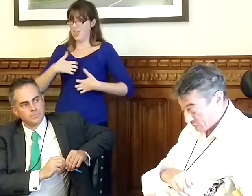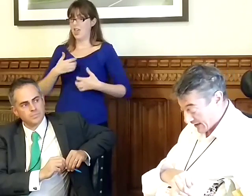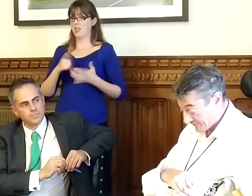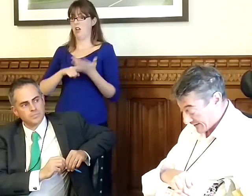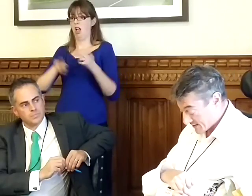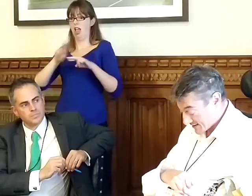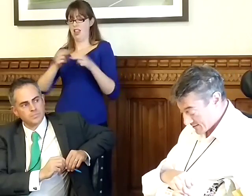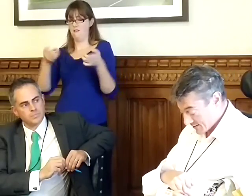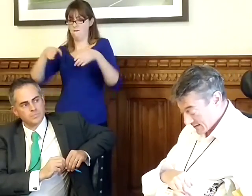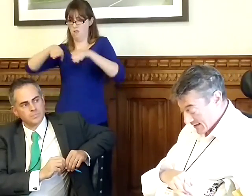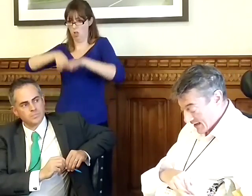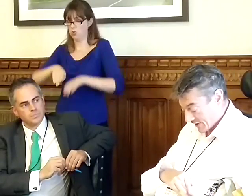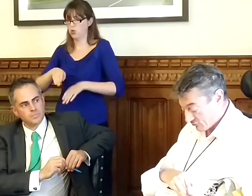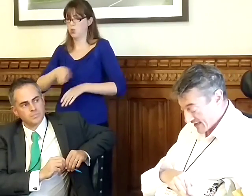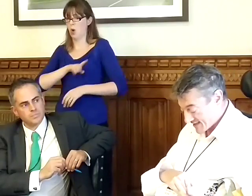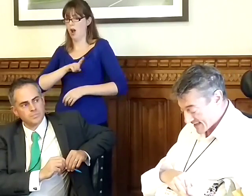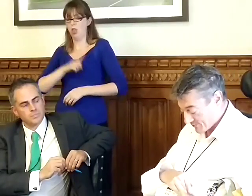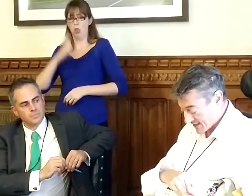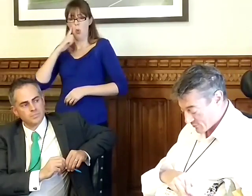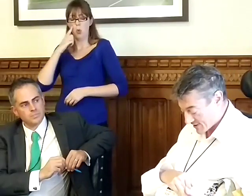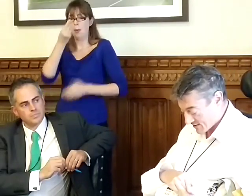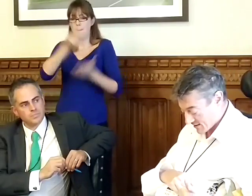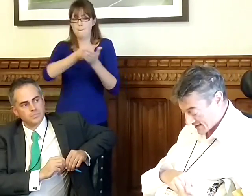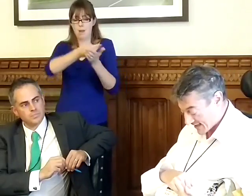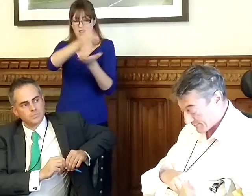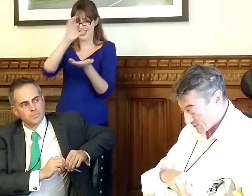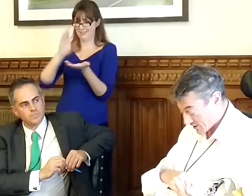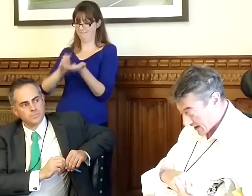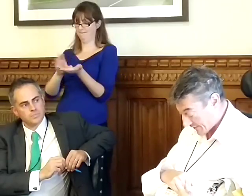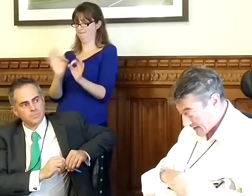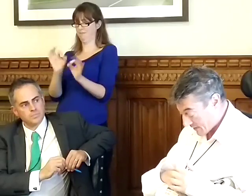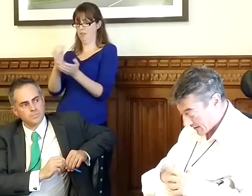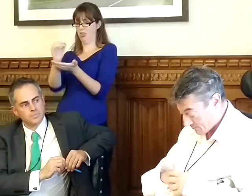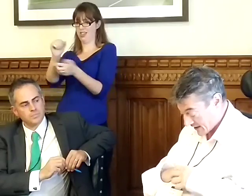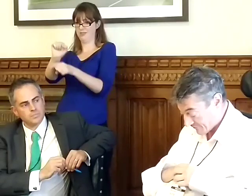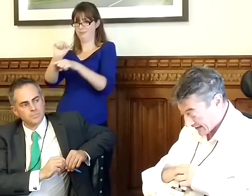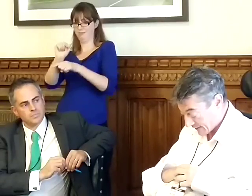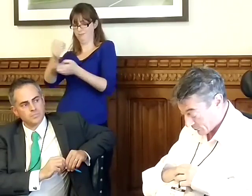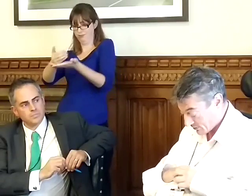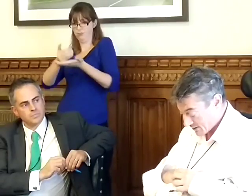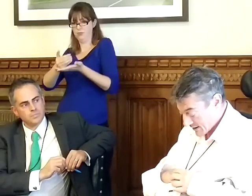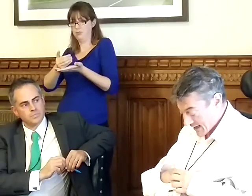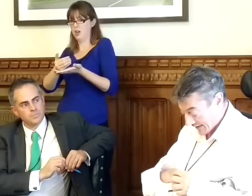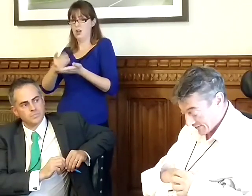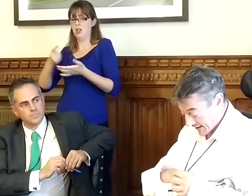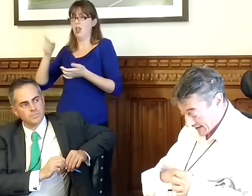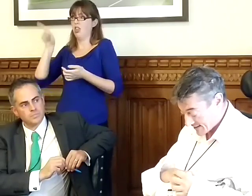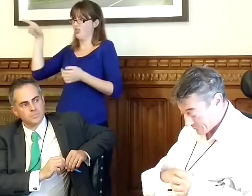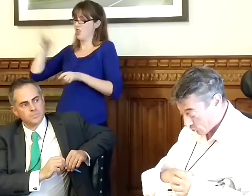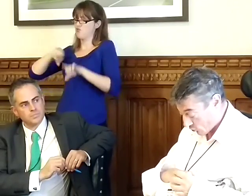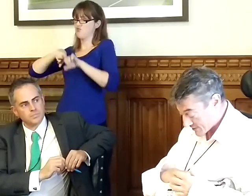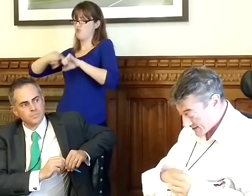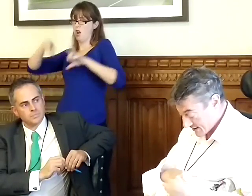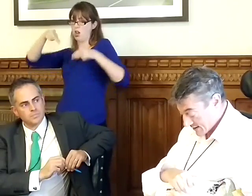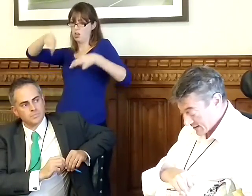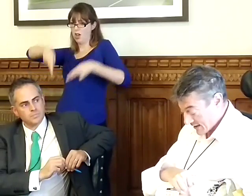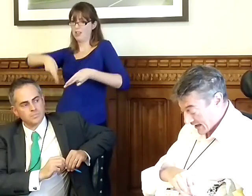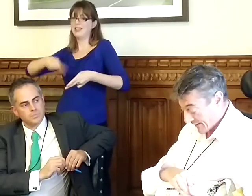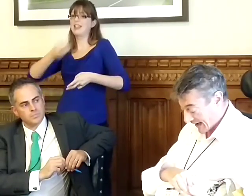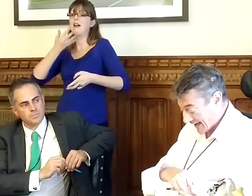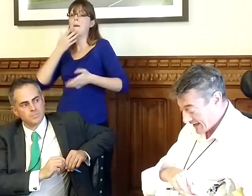money wouldn't be ring-fenced. The reassessments would attempt to cut the amount of money available and